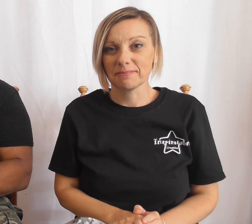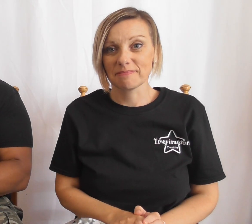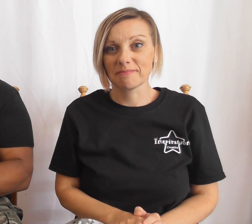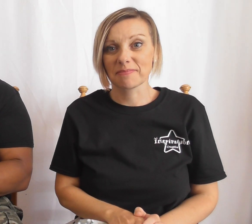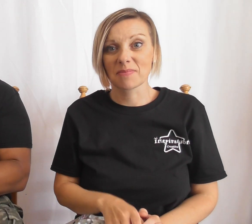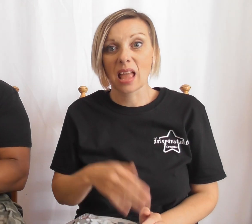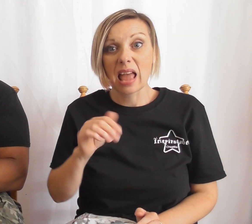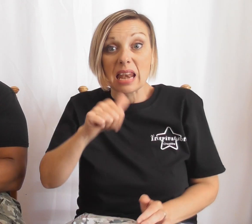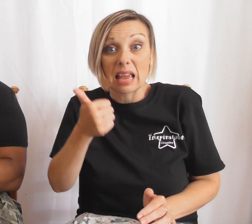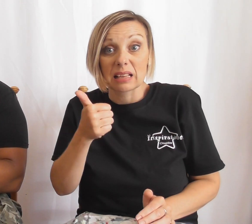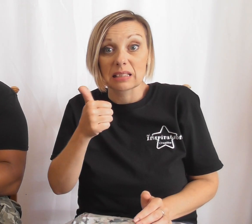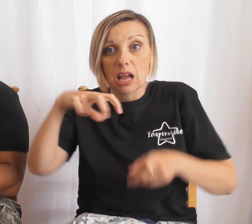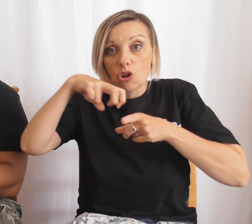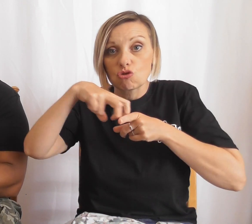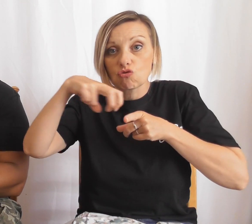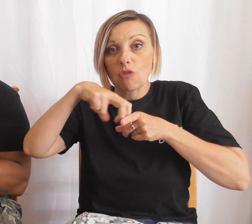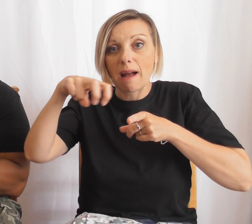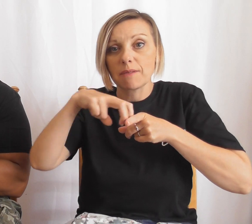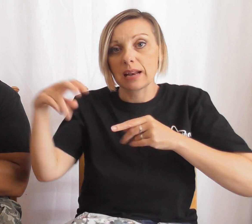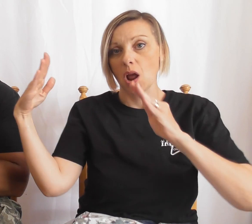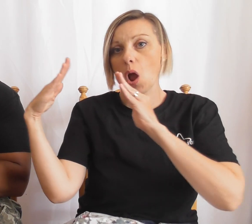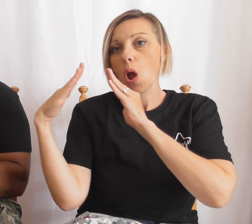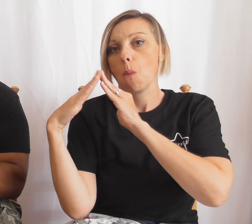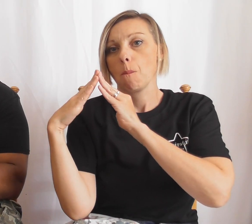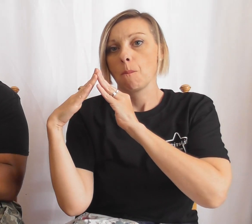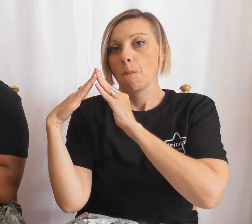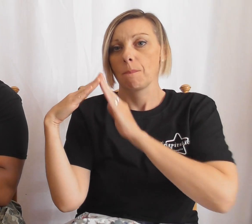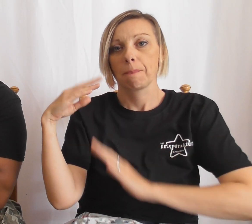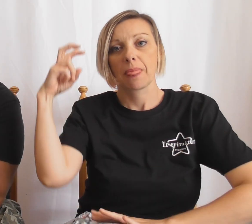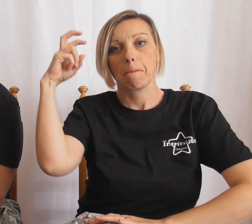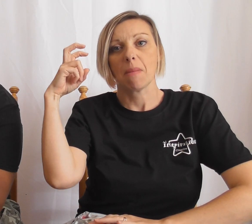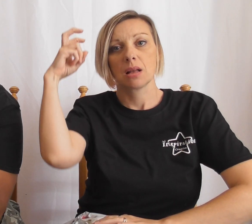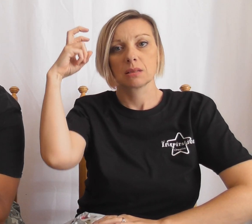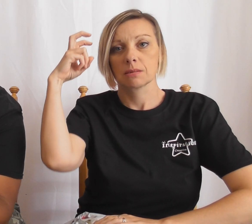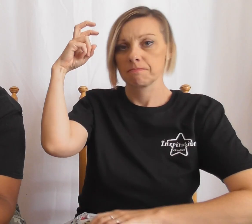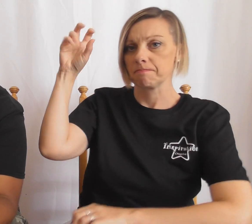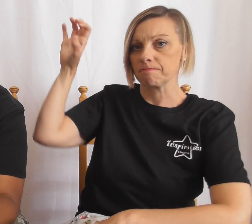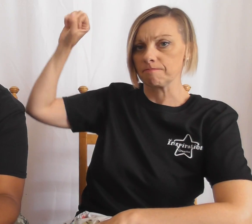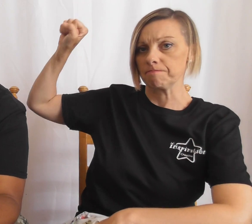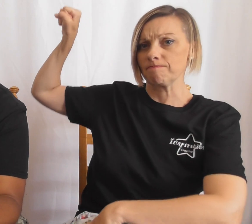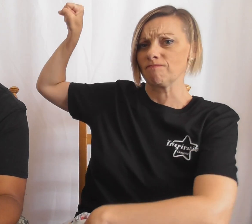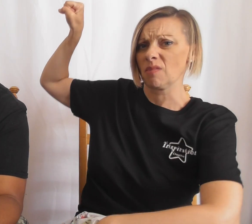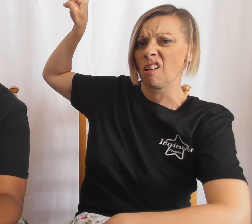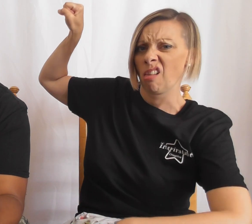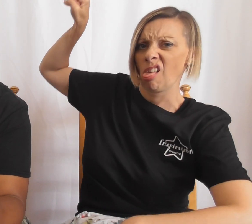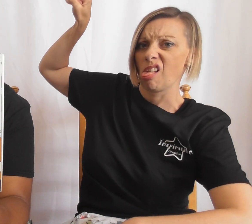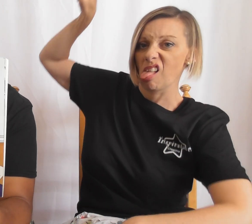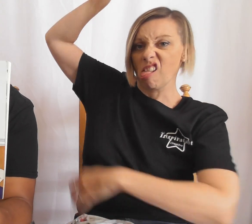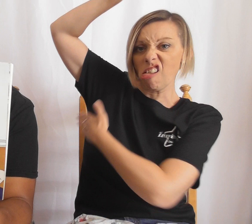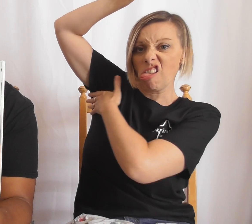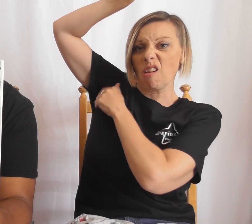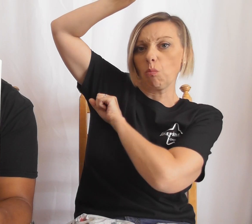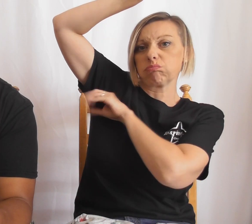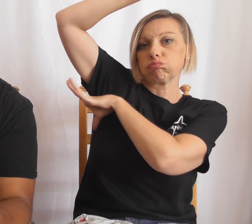George is on his way home. He's on the bus. And people